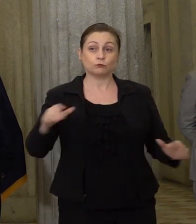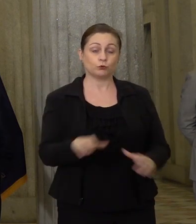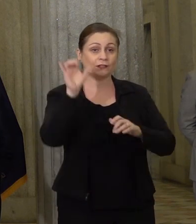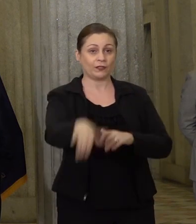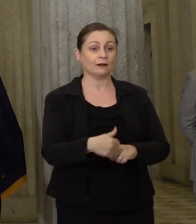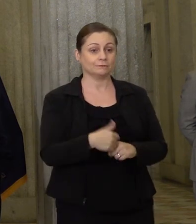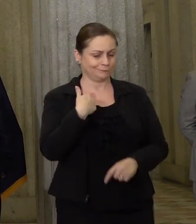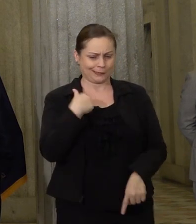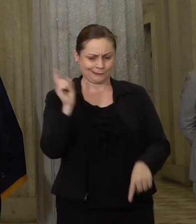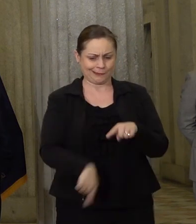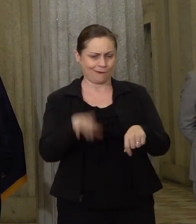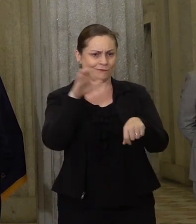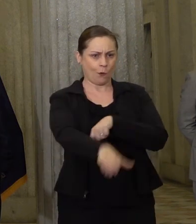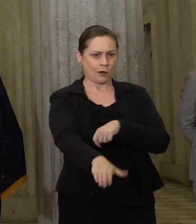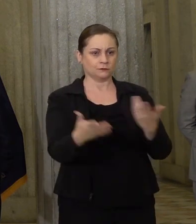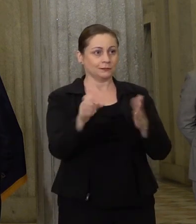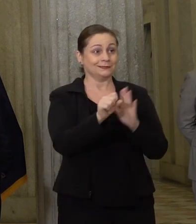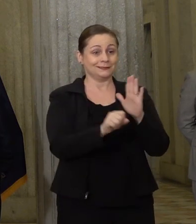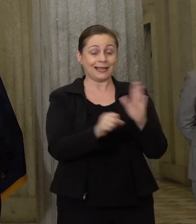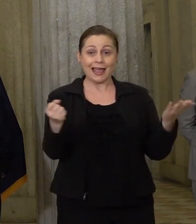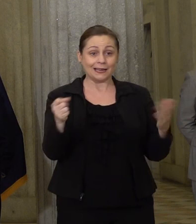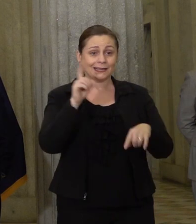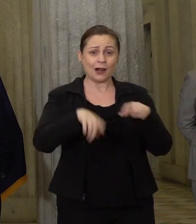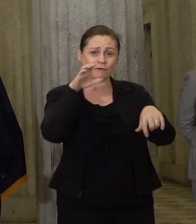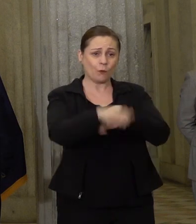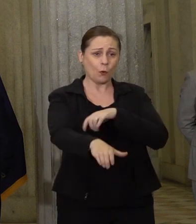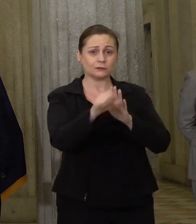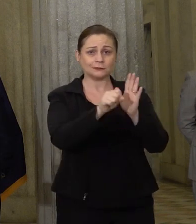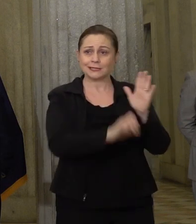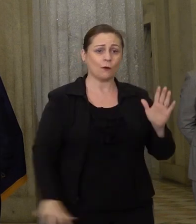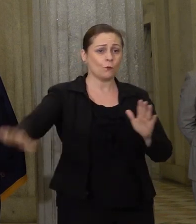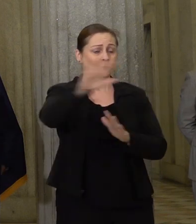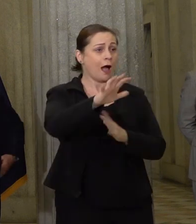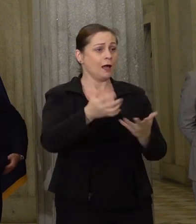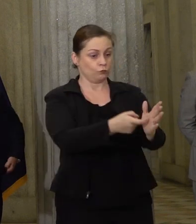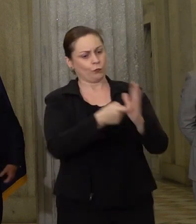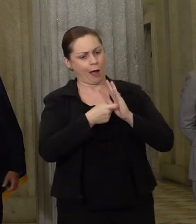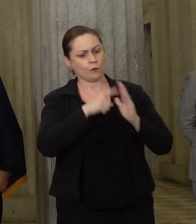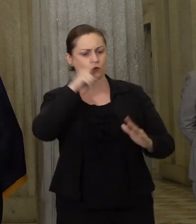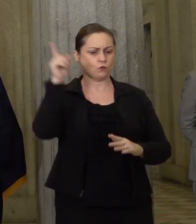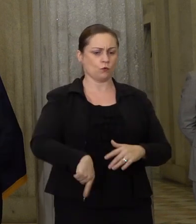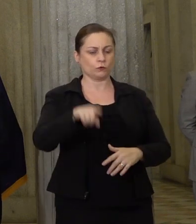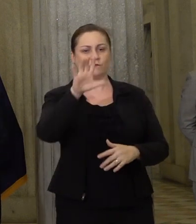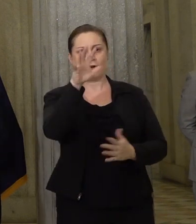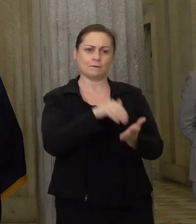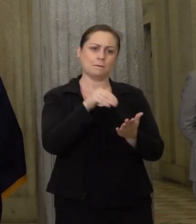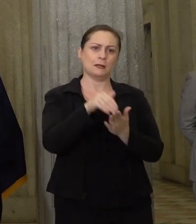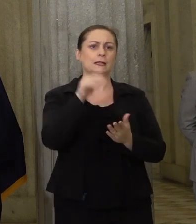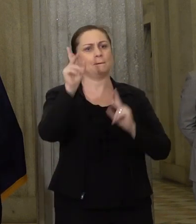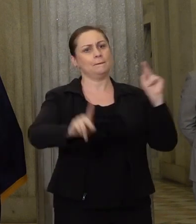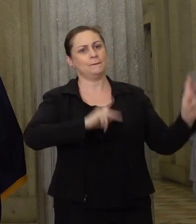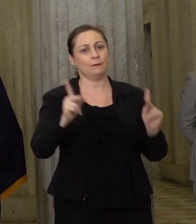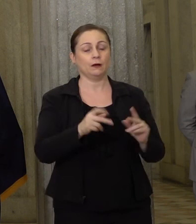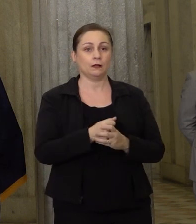that. I cannot enforce, the state authorities cannot enforce a statewide mandate for masks on 5 million people.